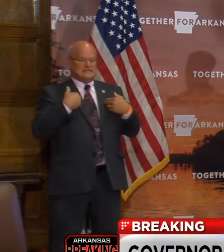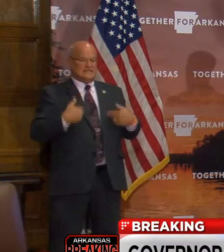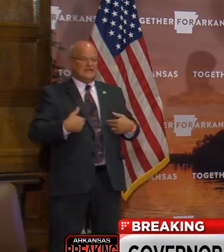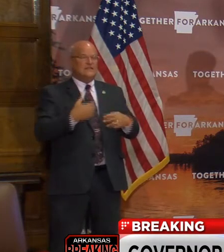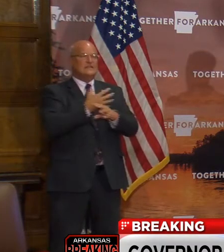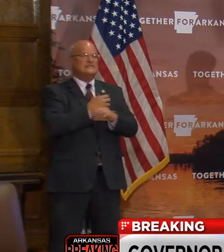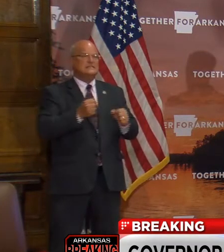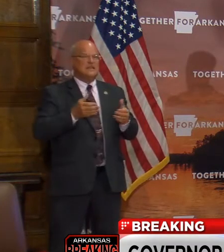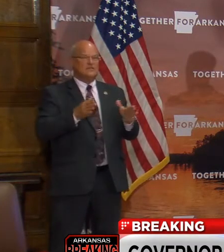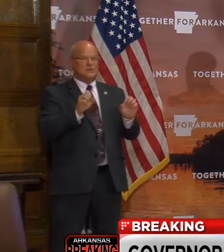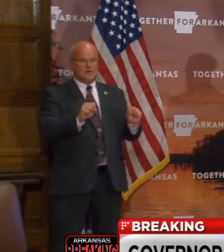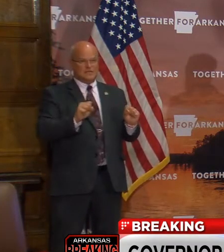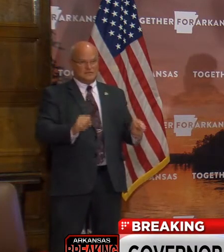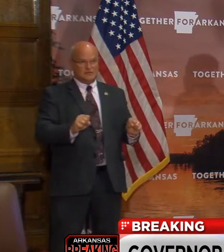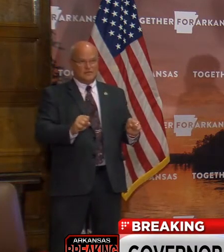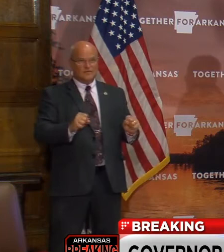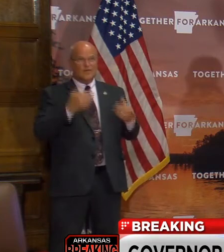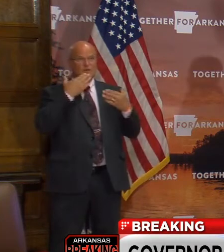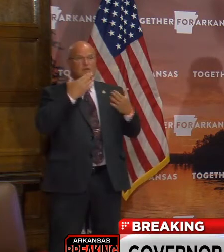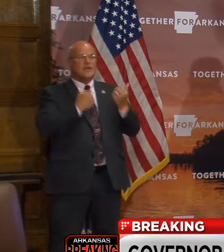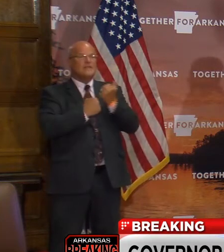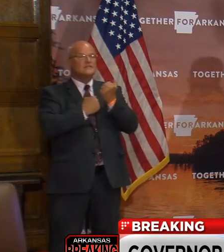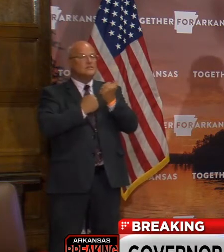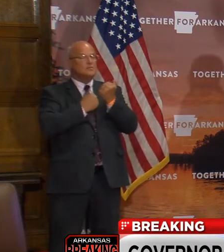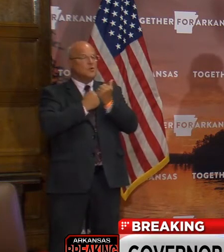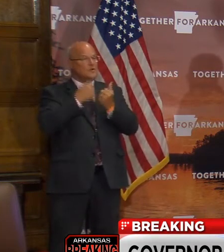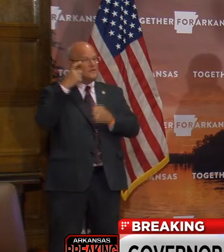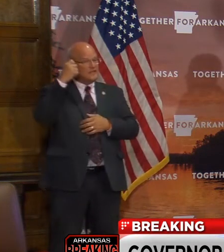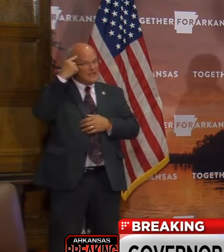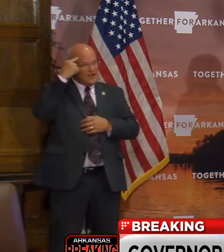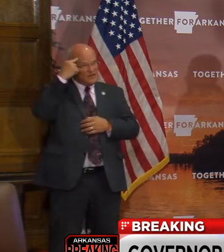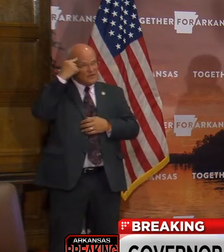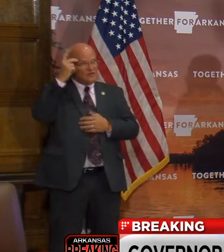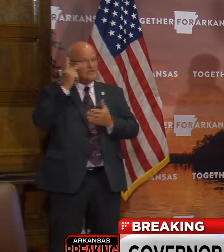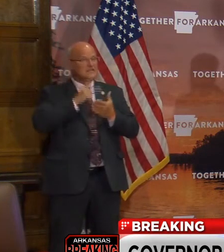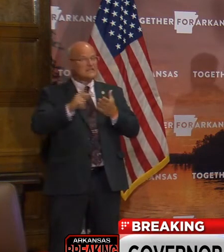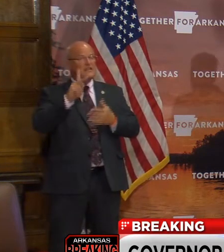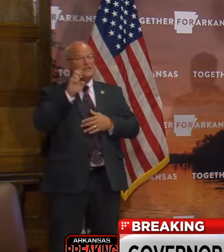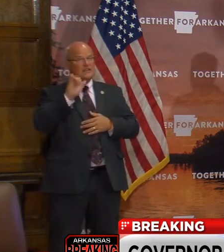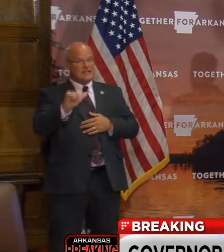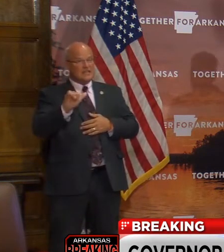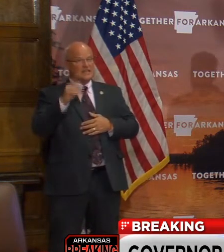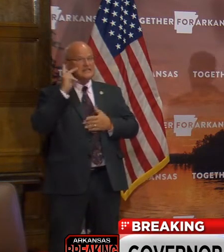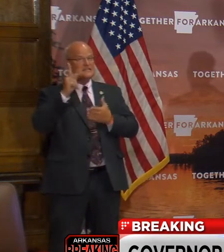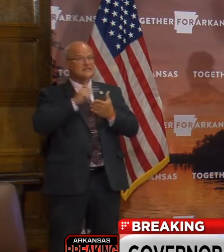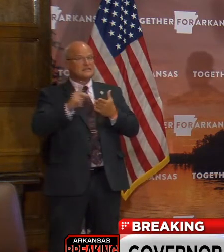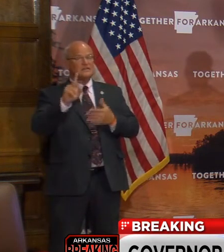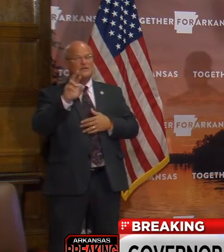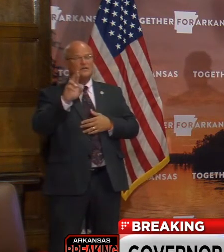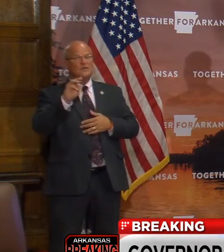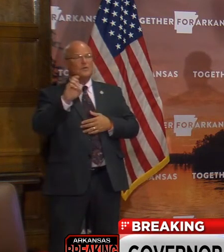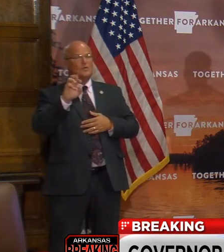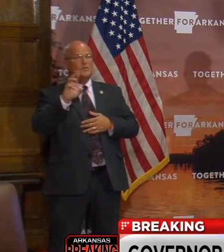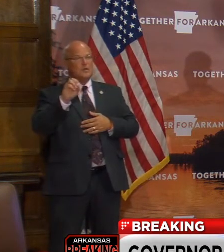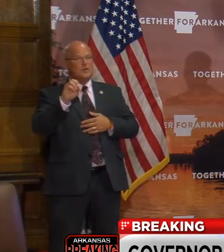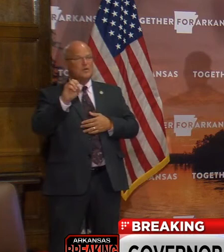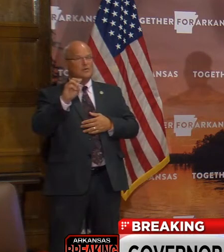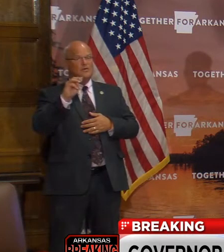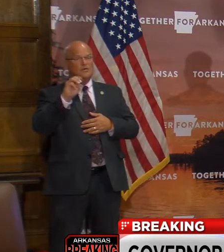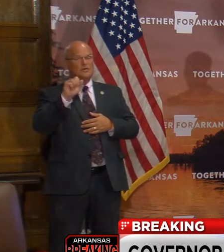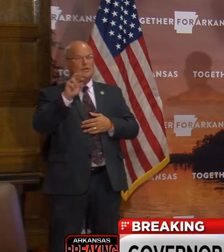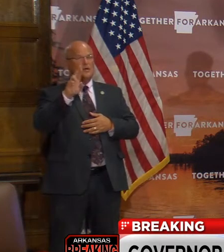way possible. We appreciate the support of Governor Hutchinson, Secretary Key, Secretary Romero, Marcy Doder. We